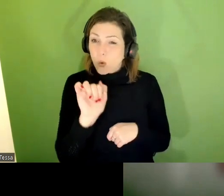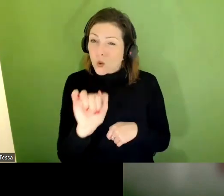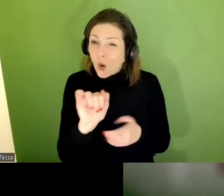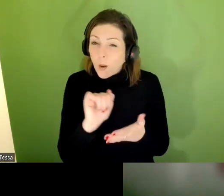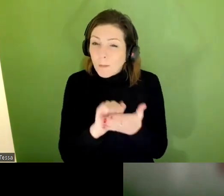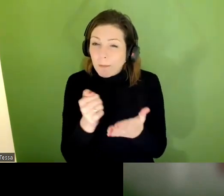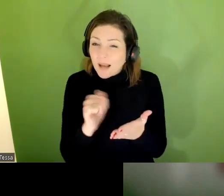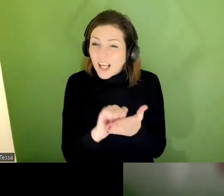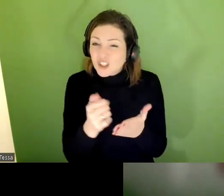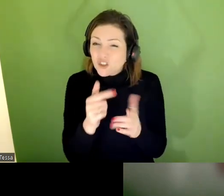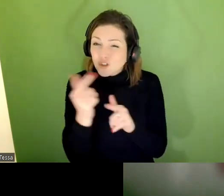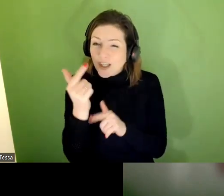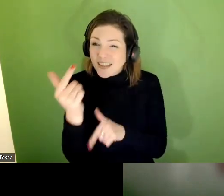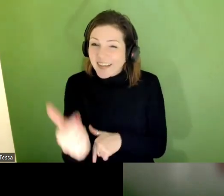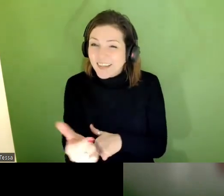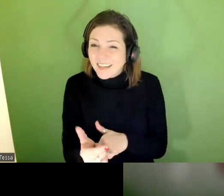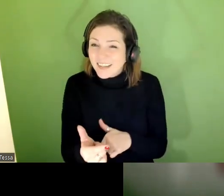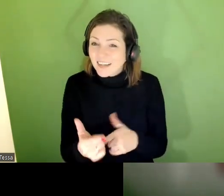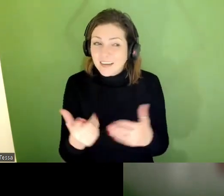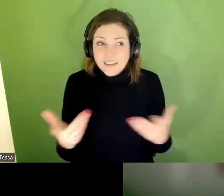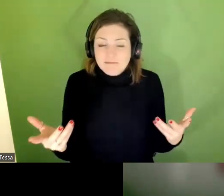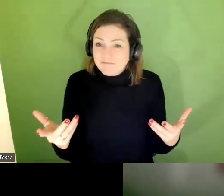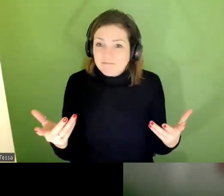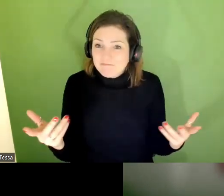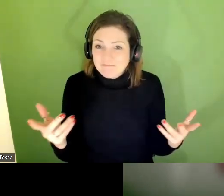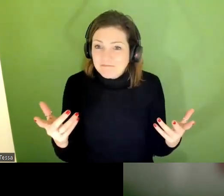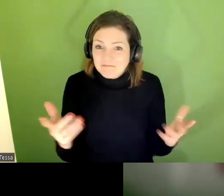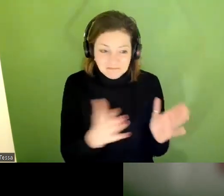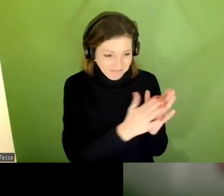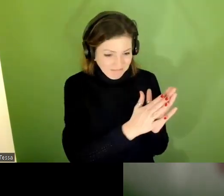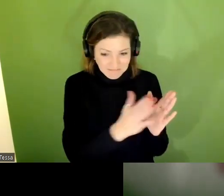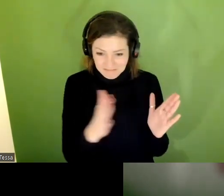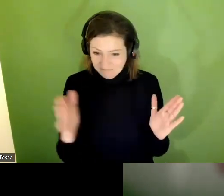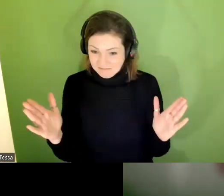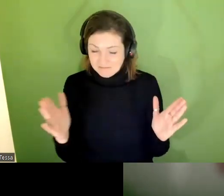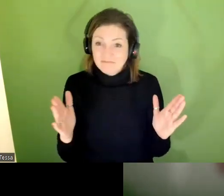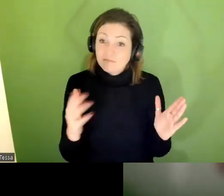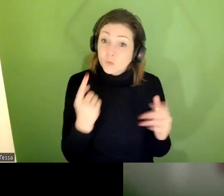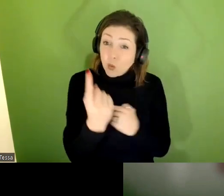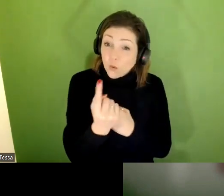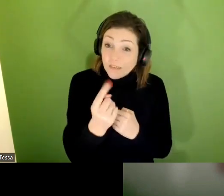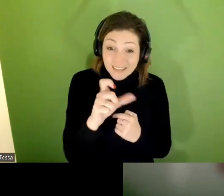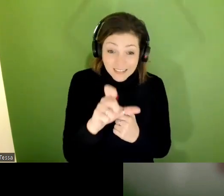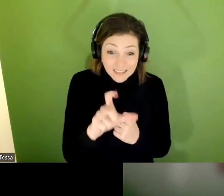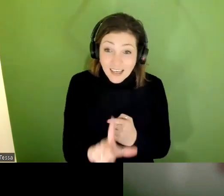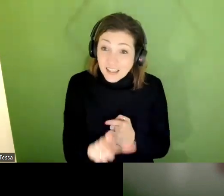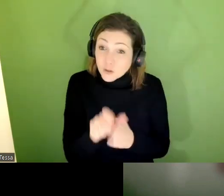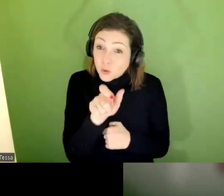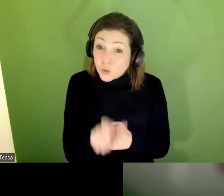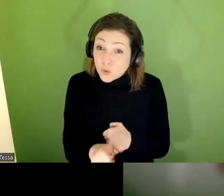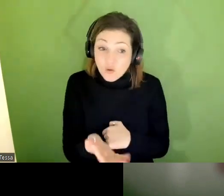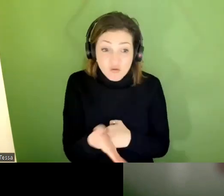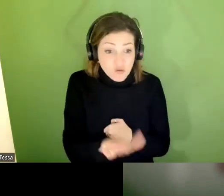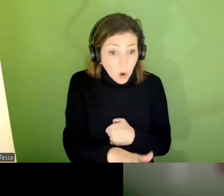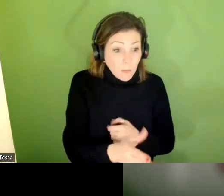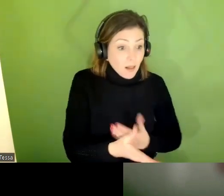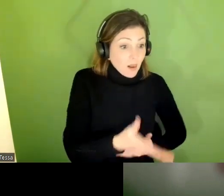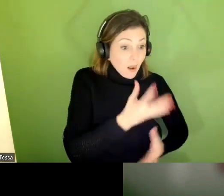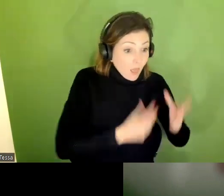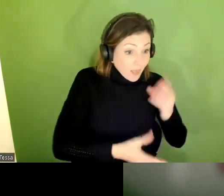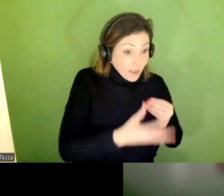publication journey and as a City Lit student from class to bookshelf. How did that